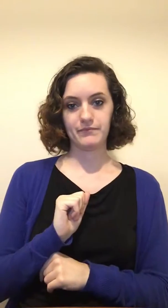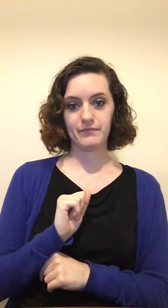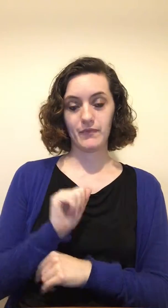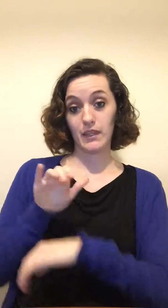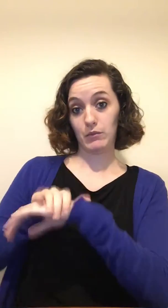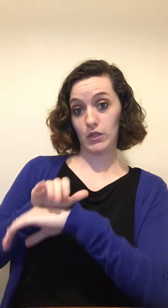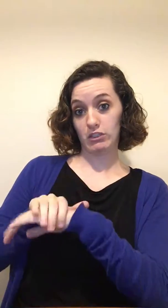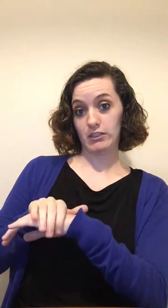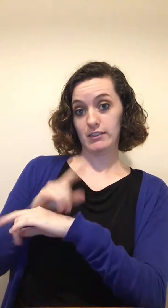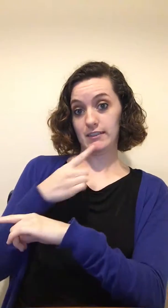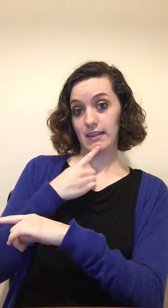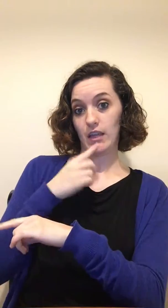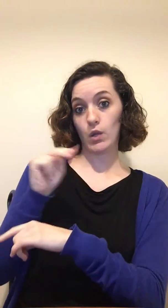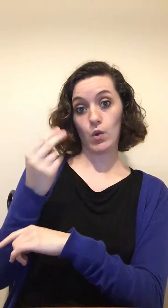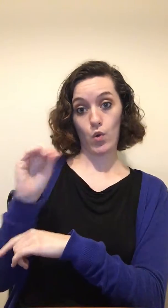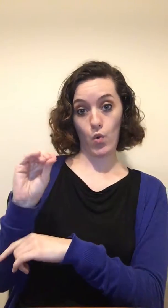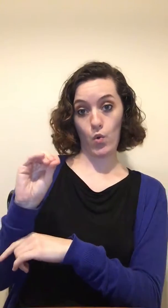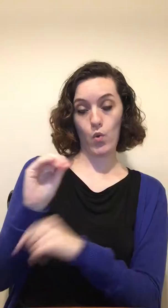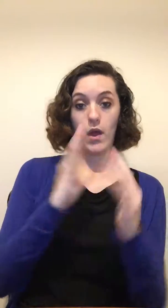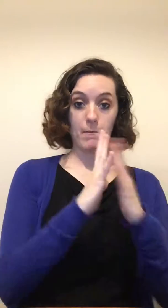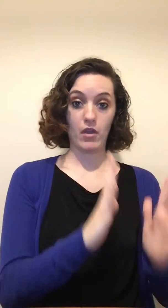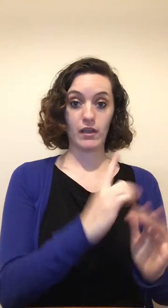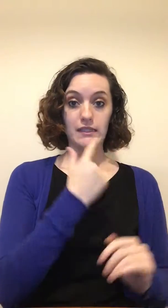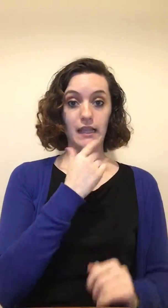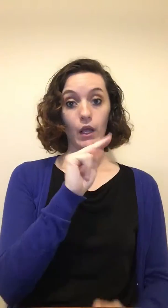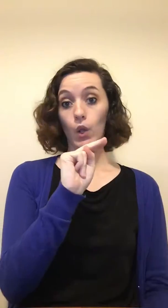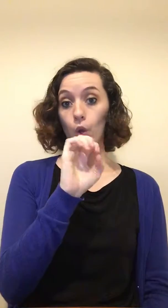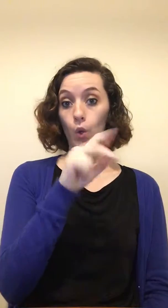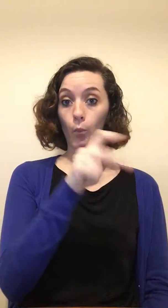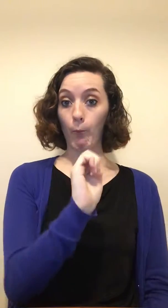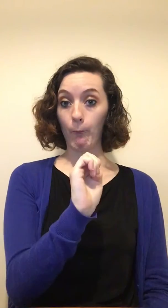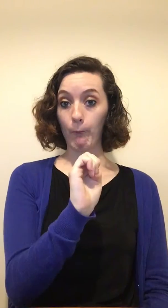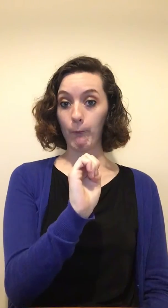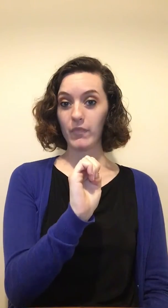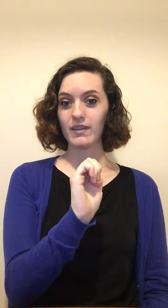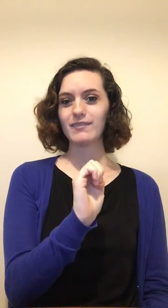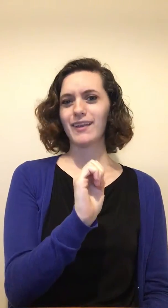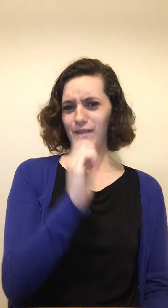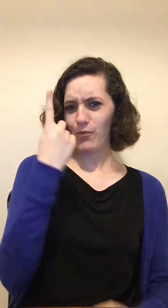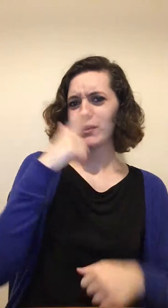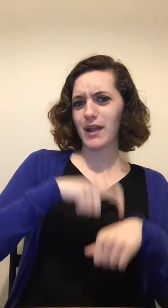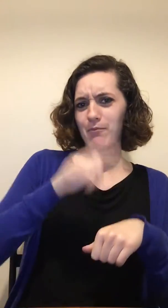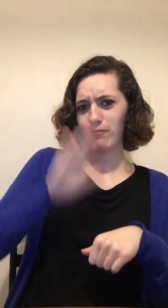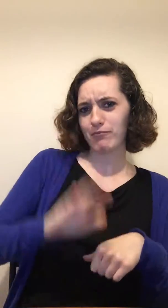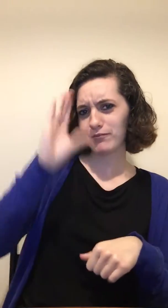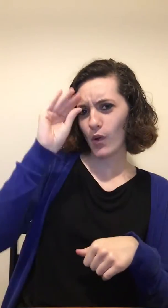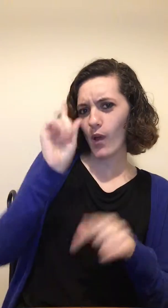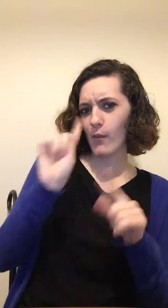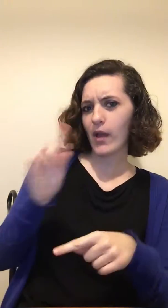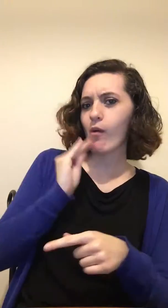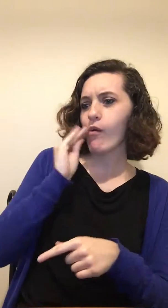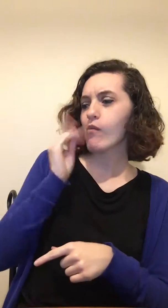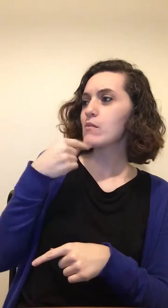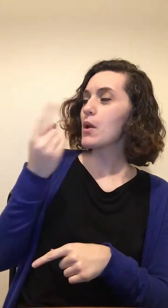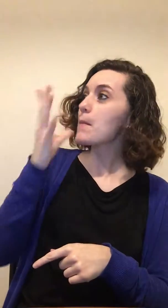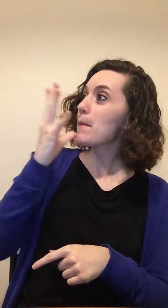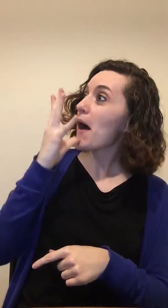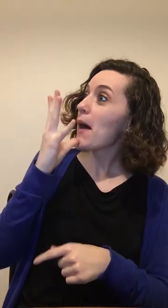British people would say no, Americans go nope. One time a little boy went home and said to his mom, "Today our teacher was